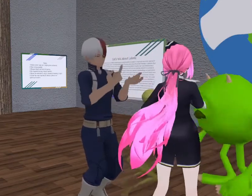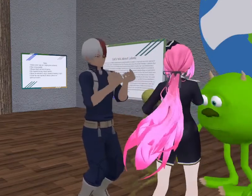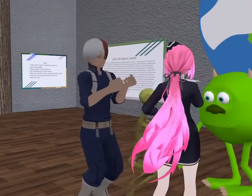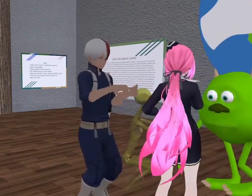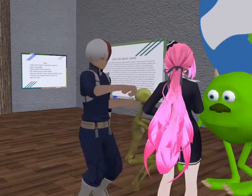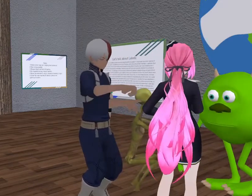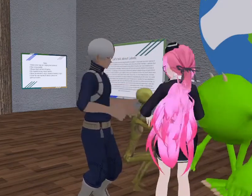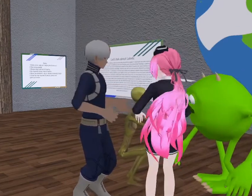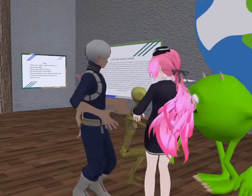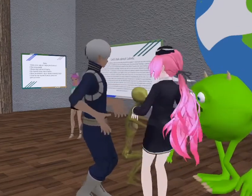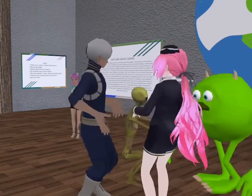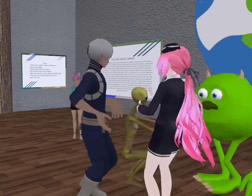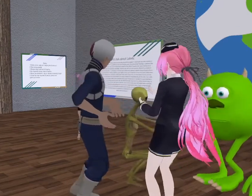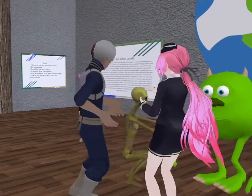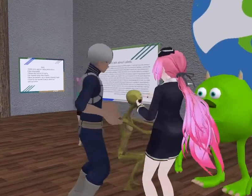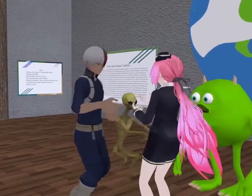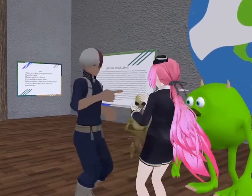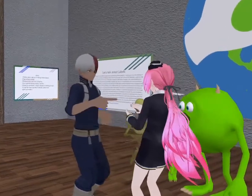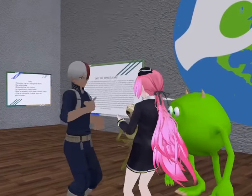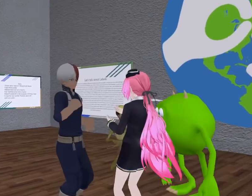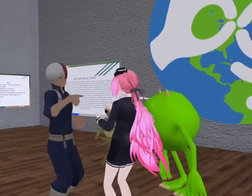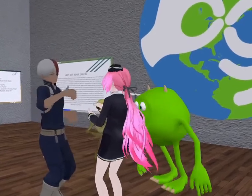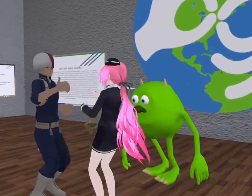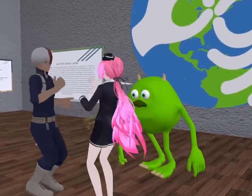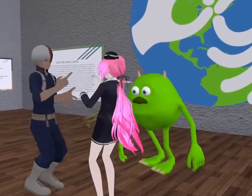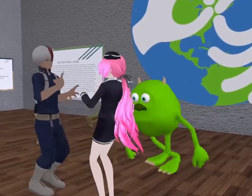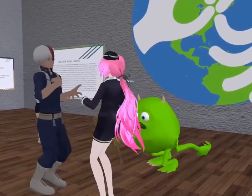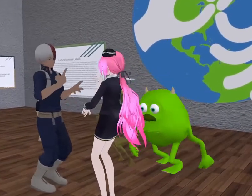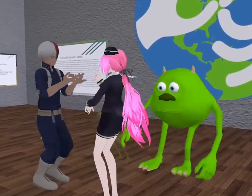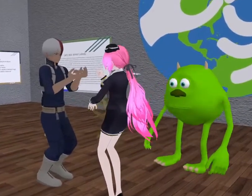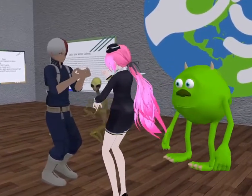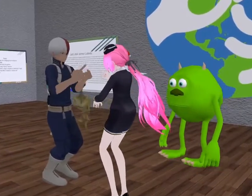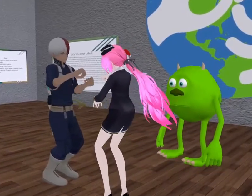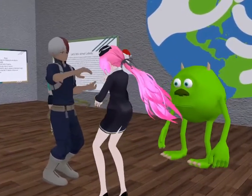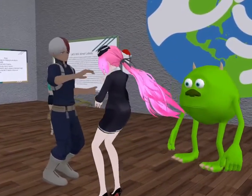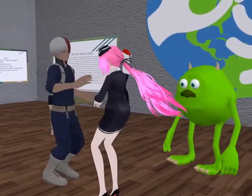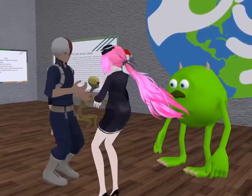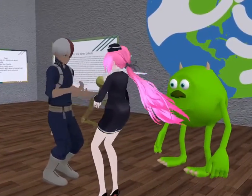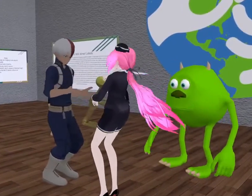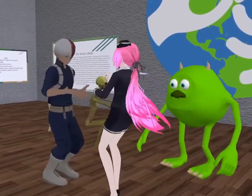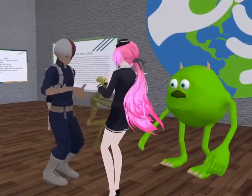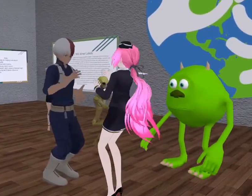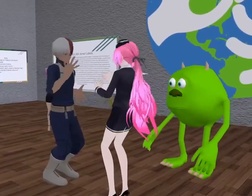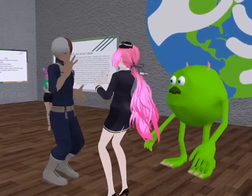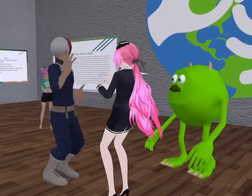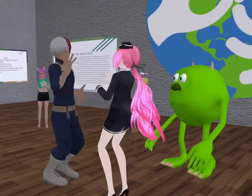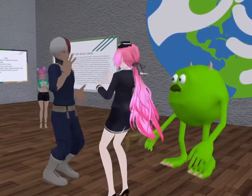Dubstep DJ. He's like, I am cooking. You know. It was a whole Yeah, thing. yeah. You got that? I would do the Easy. same thing, to be I'm perfectly cooking. honest.